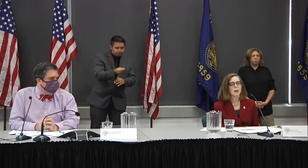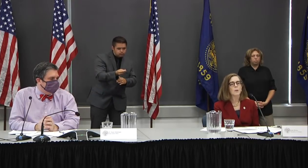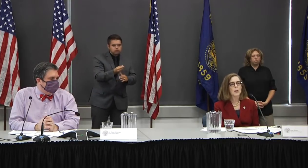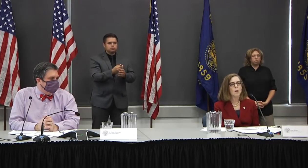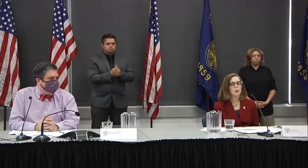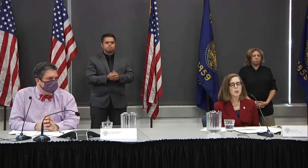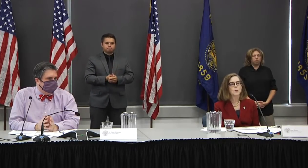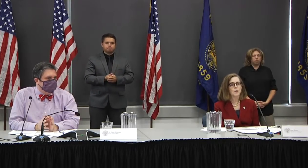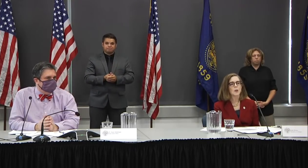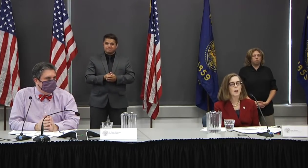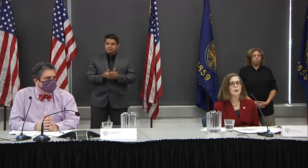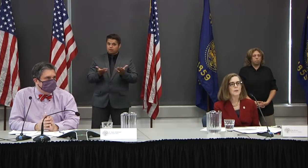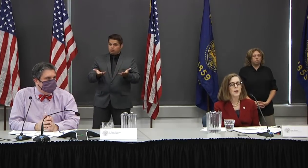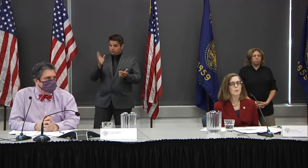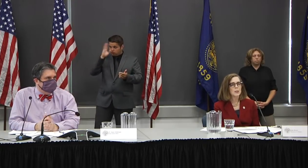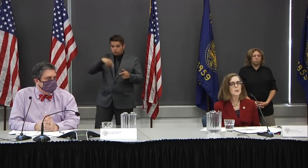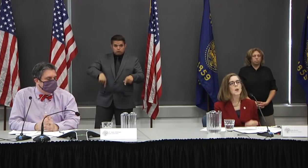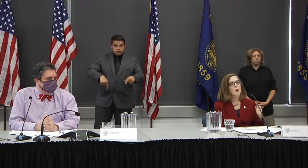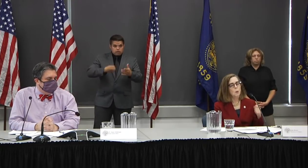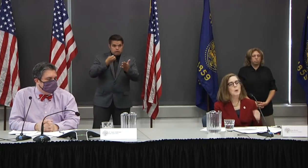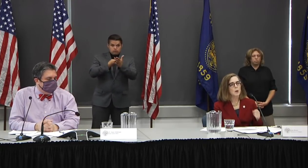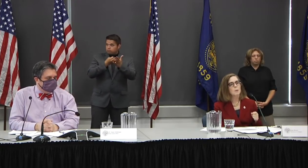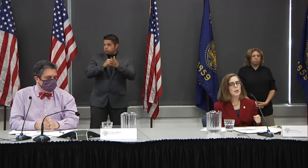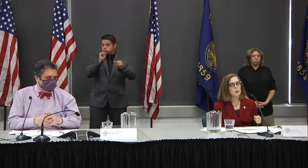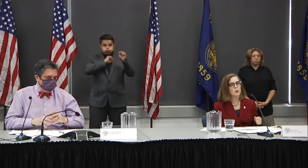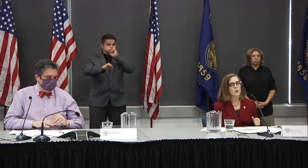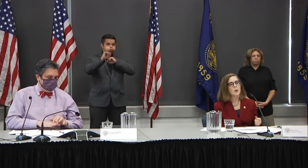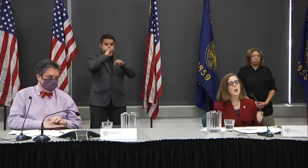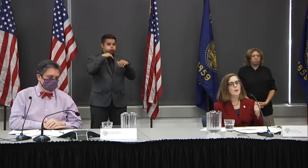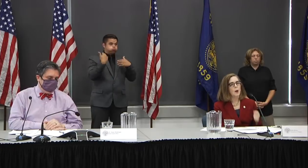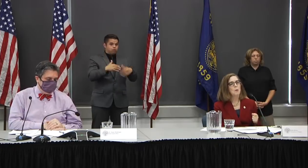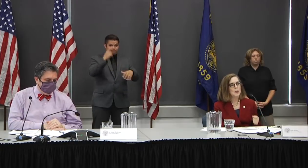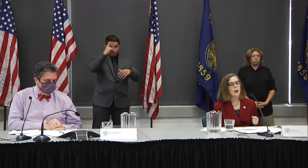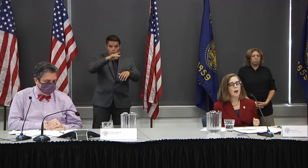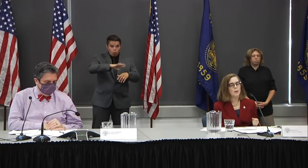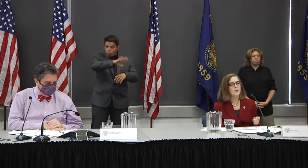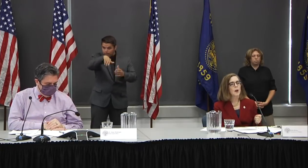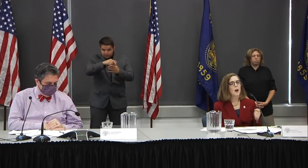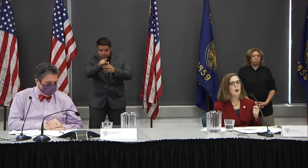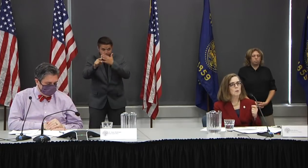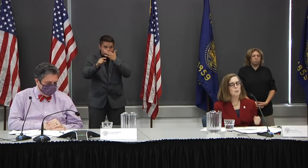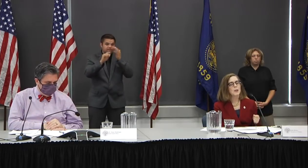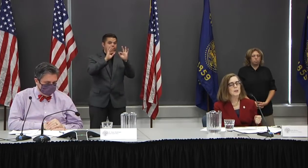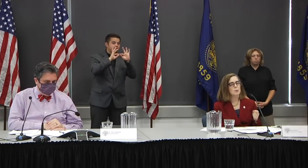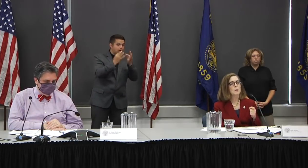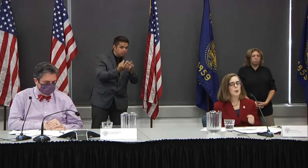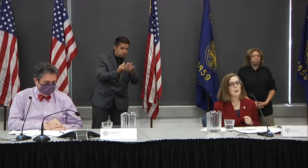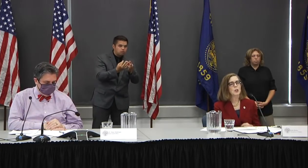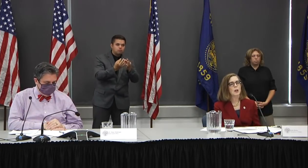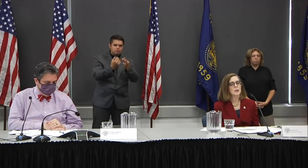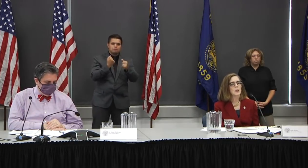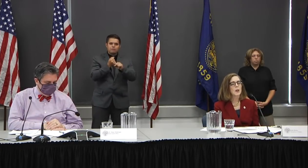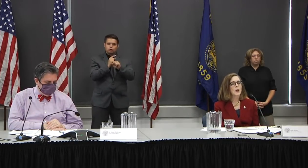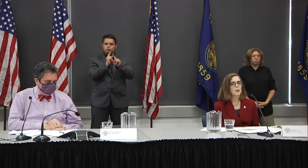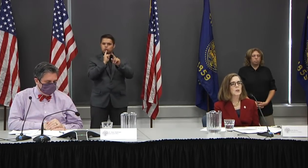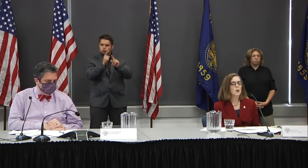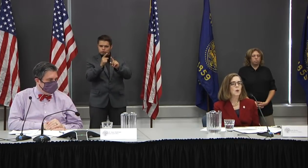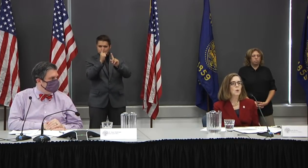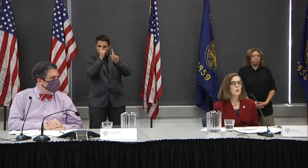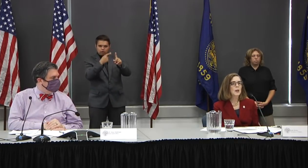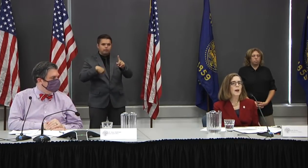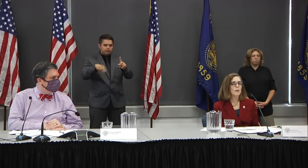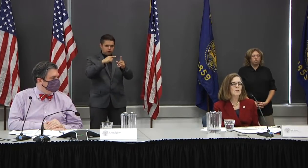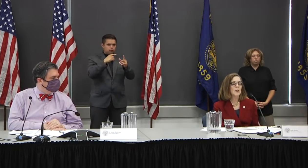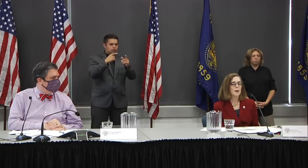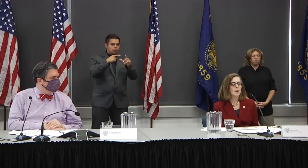an economic hardship for a lot of families. We want to make sure that we have replacement paychecks. And